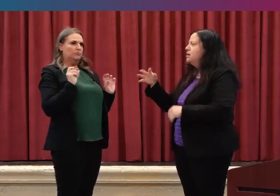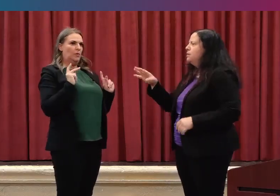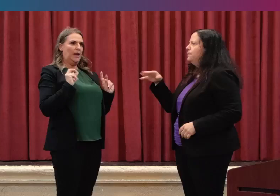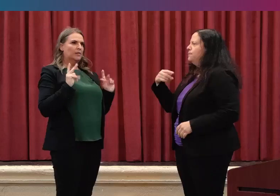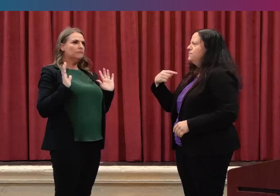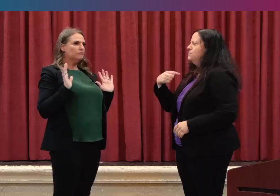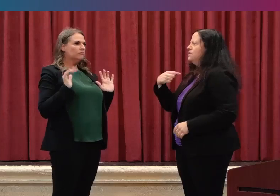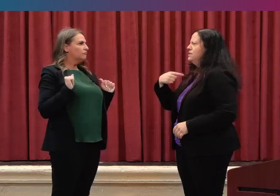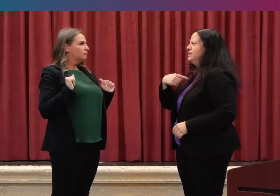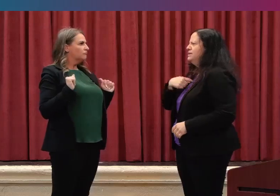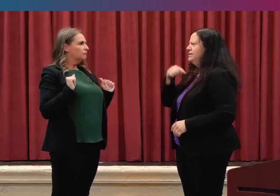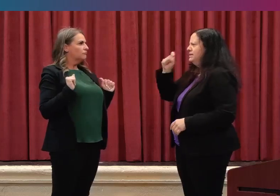questions? Hold on just a moment.